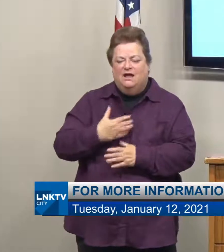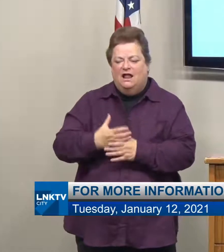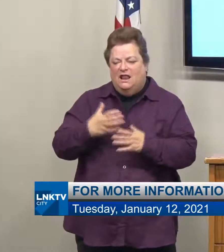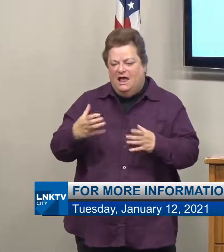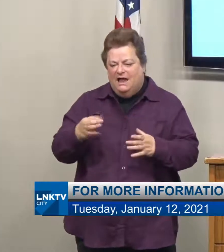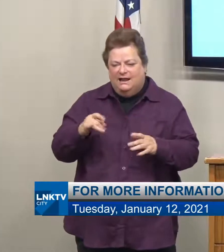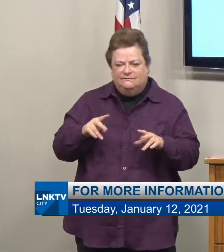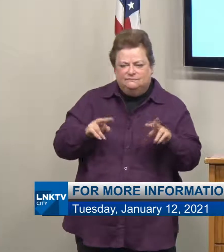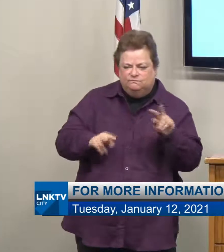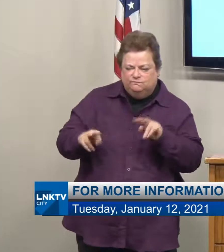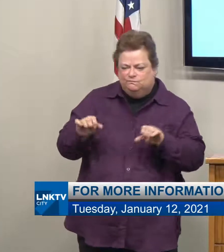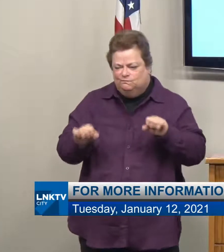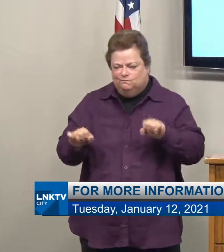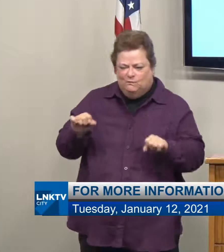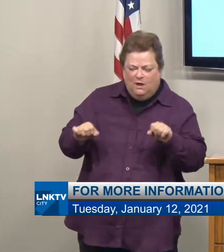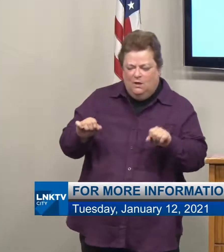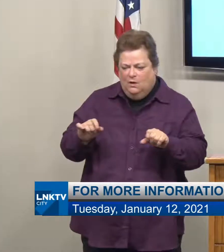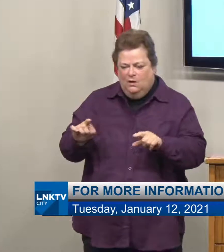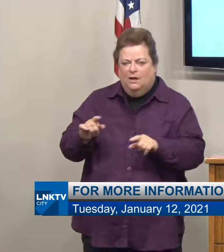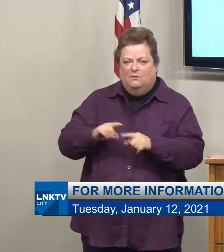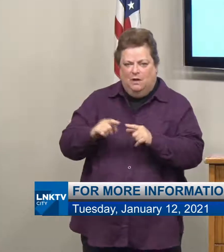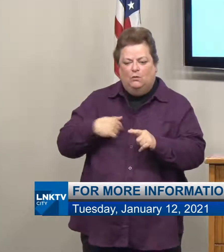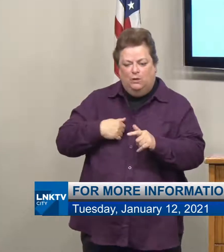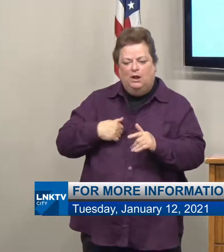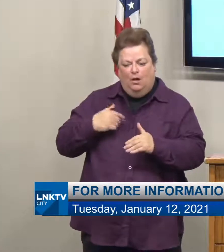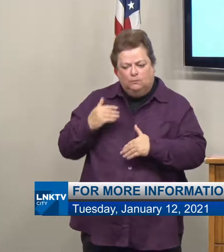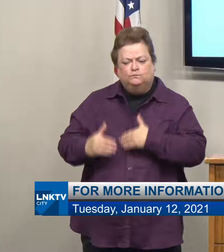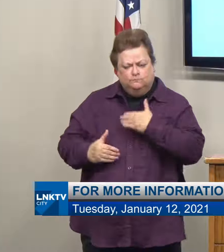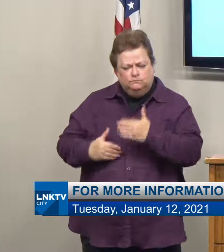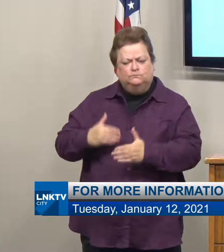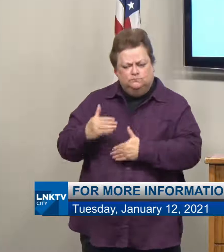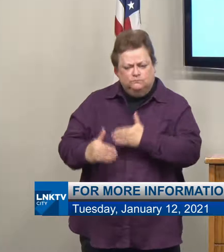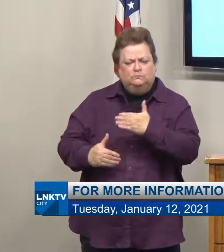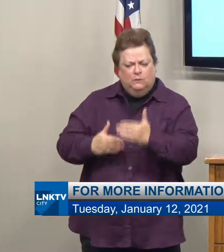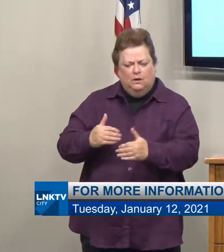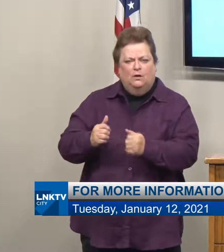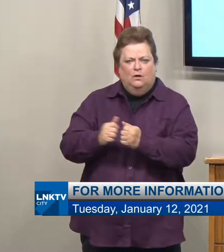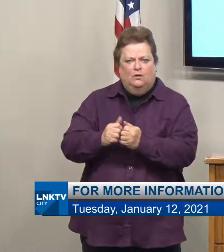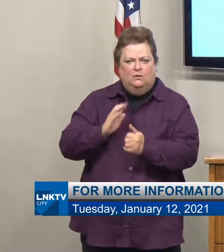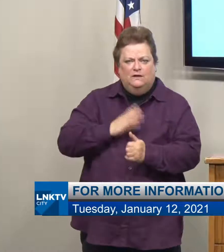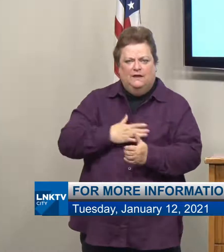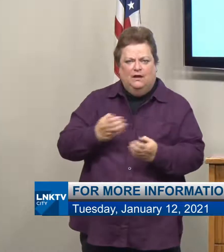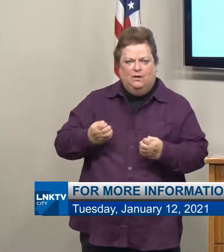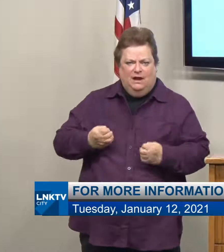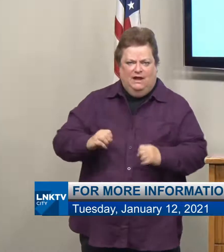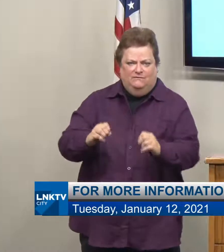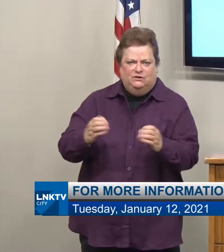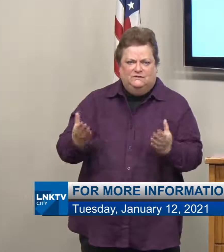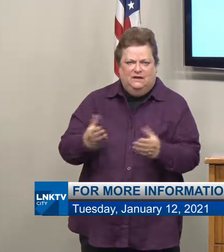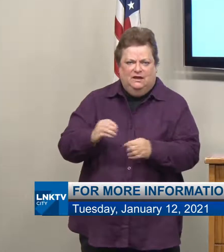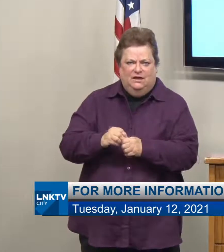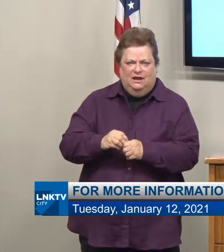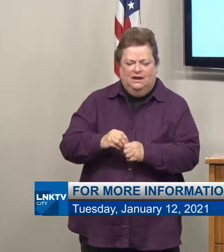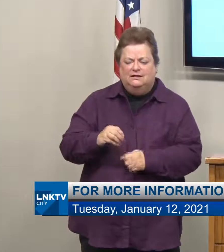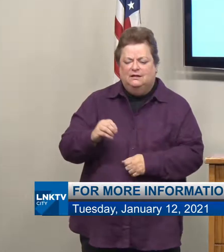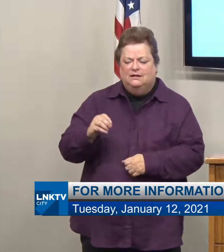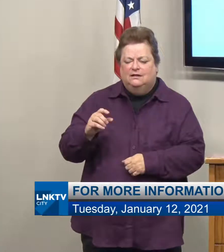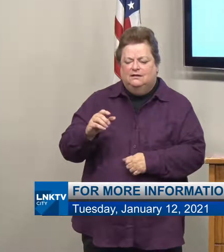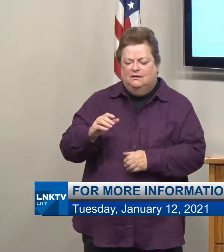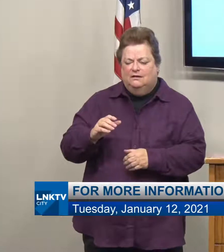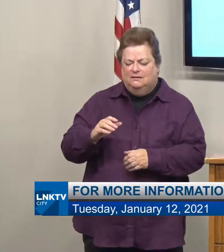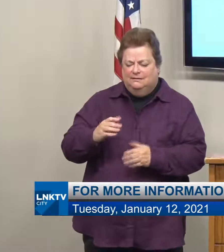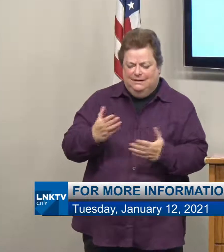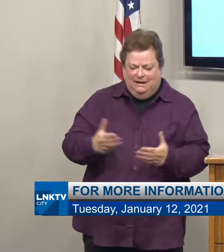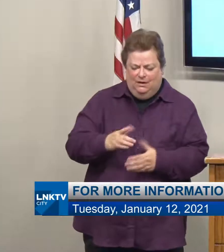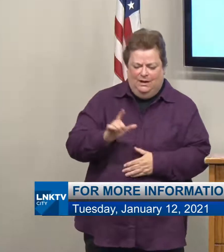uncertainties, but we are making progress on our COVID-19 vaccination efforts here in our community and across the state,